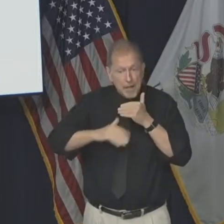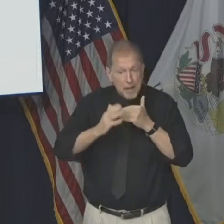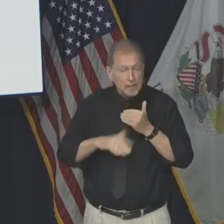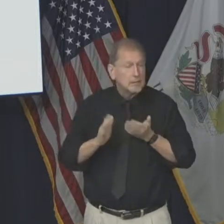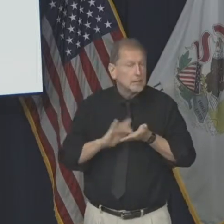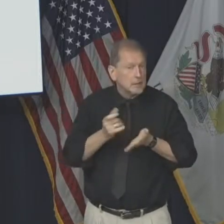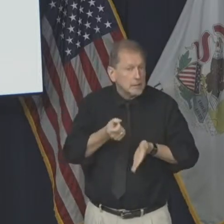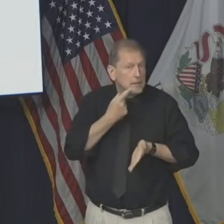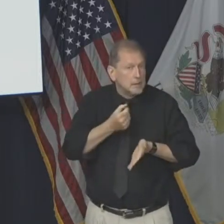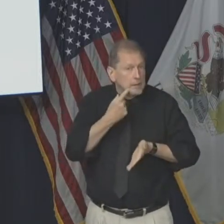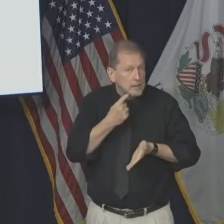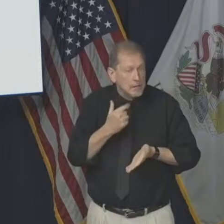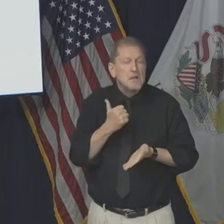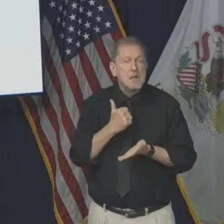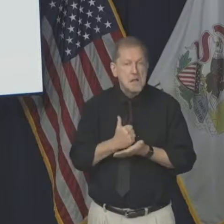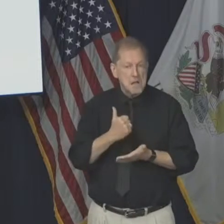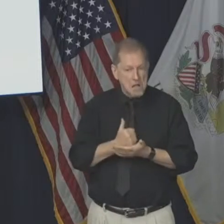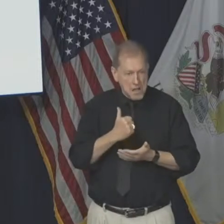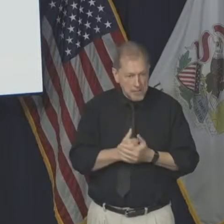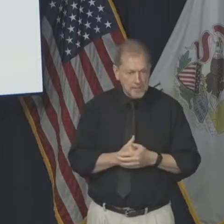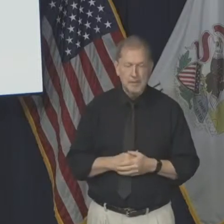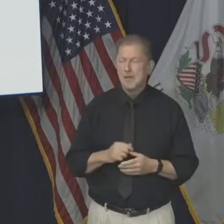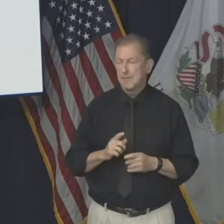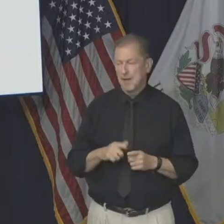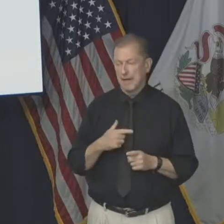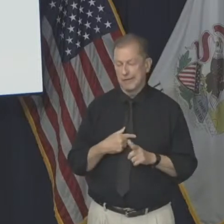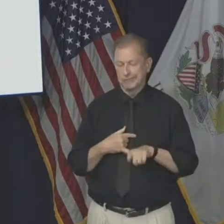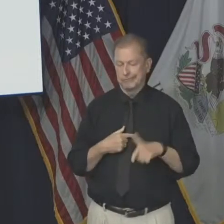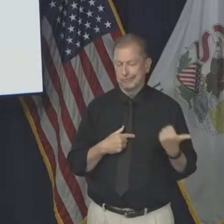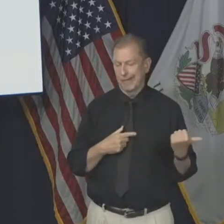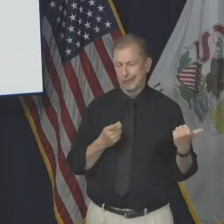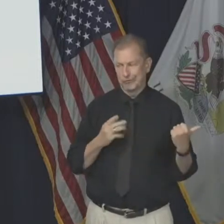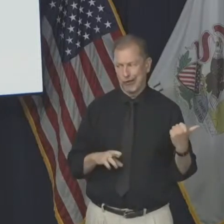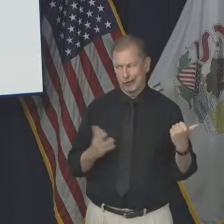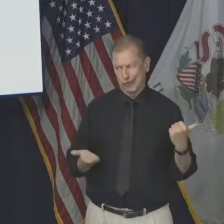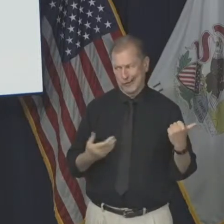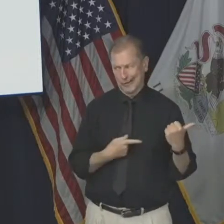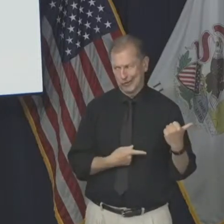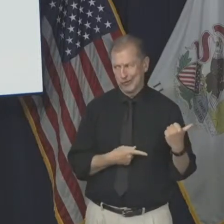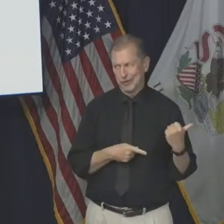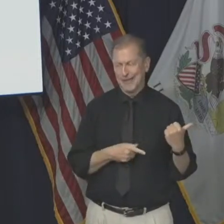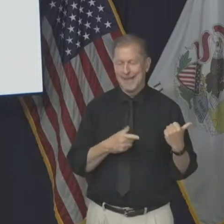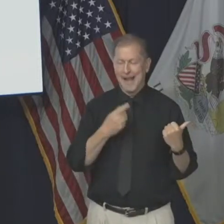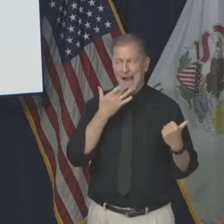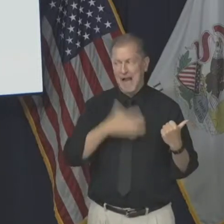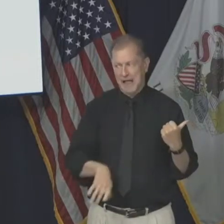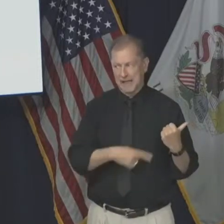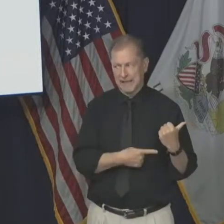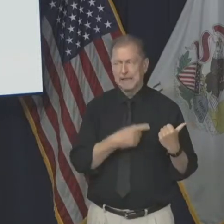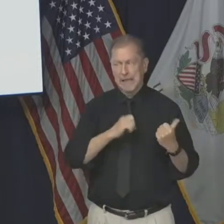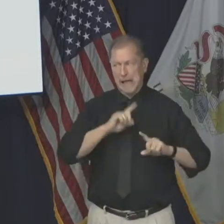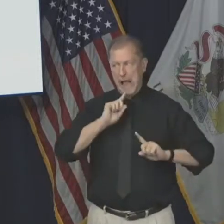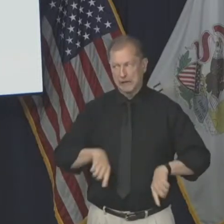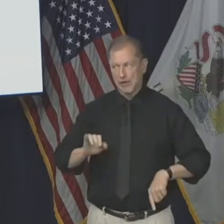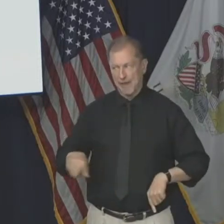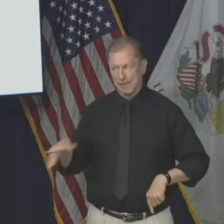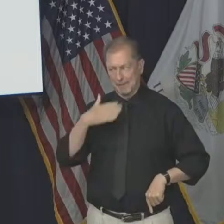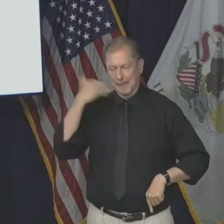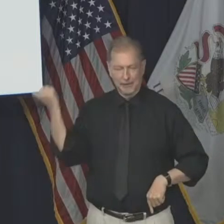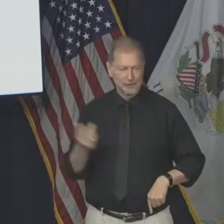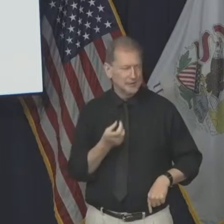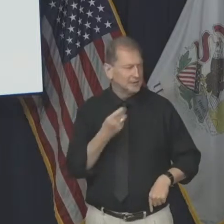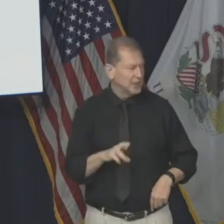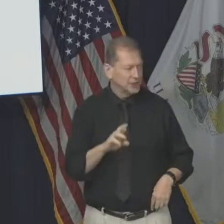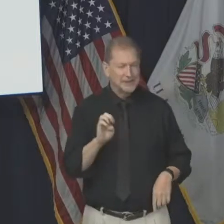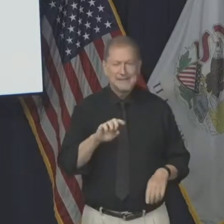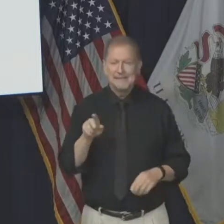in saving people's lives. But I should turn it over to a doctor, and I happen to have one right here with me. Dr. Ezike, do you have anything